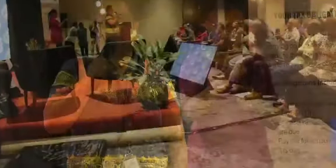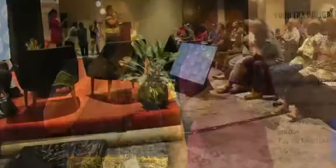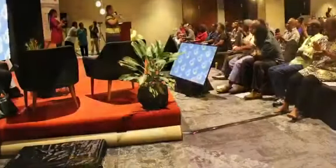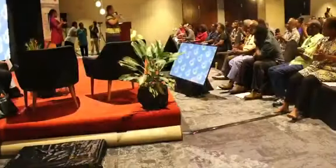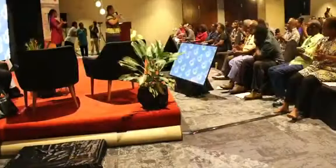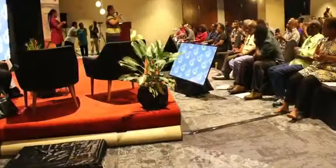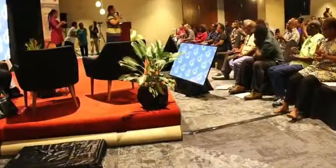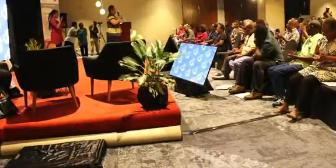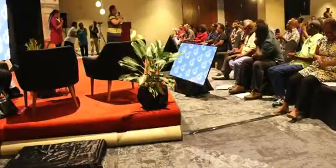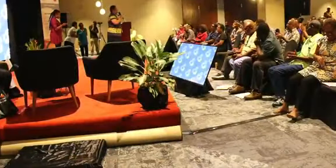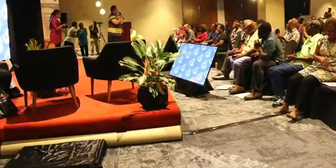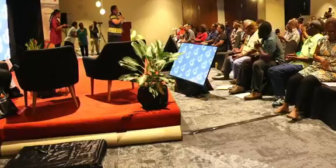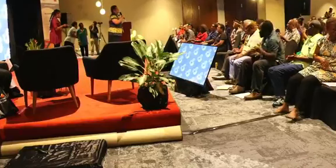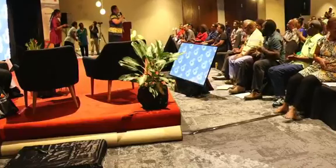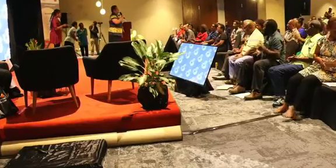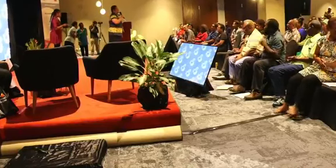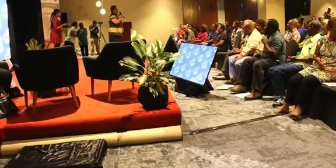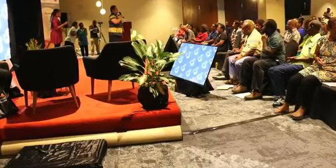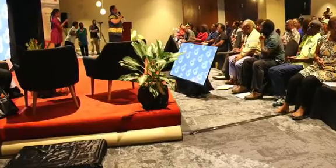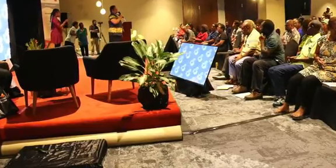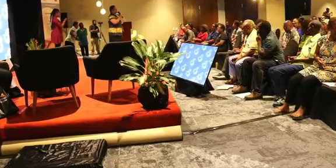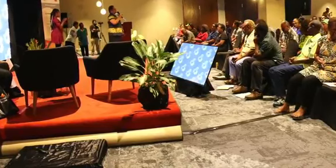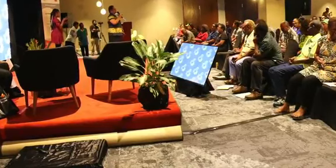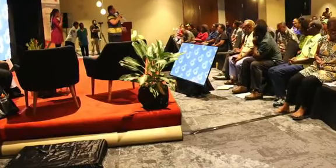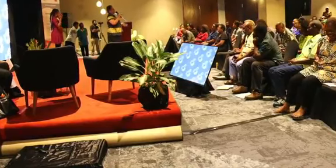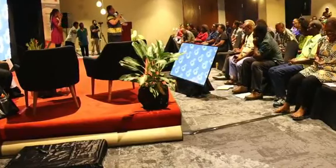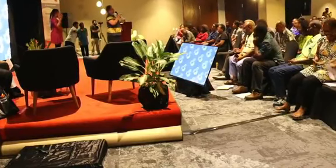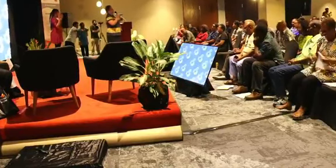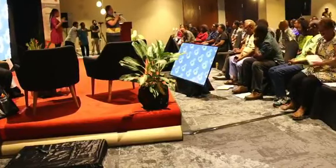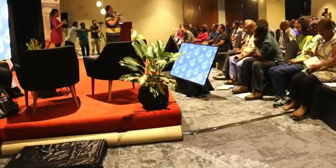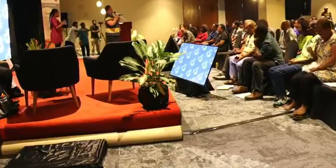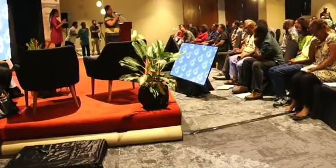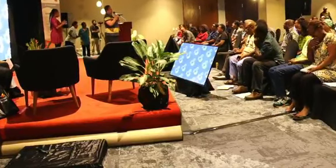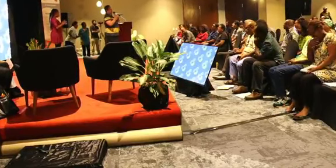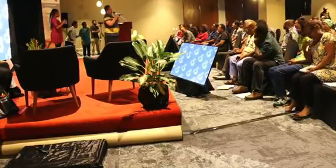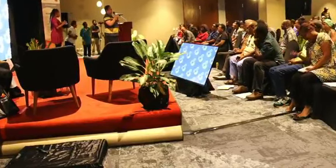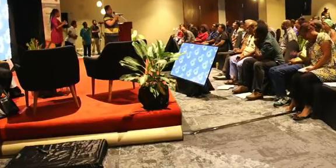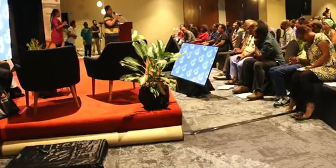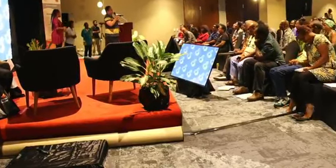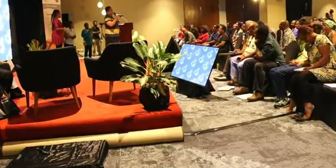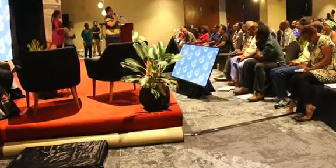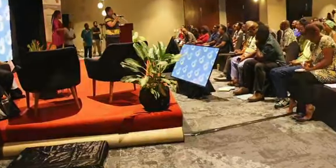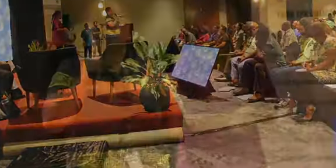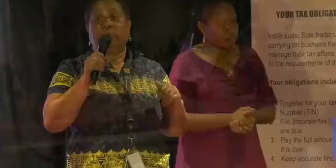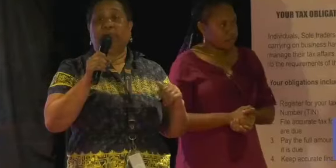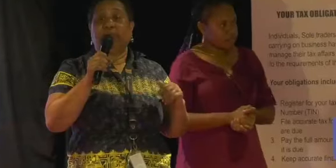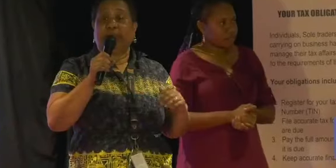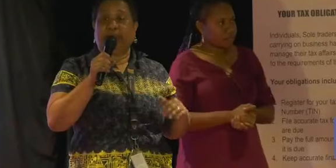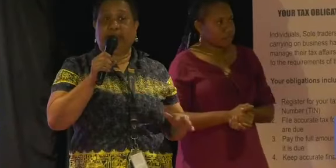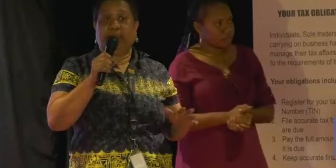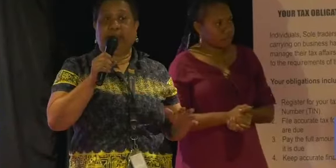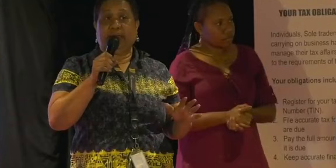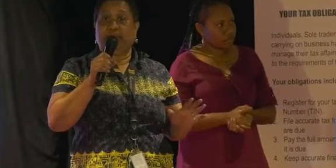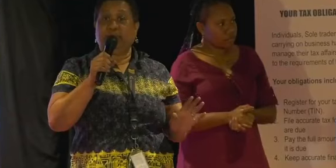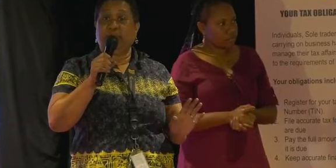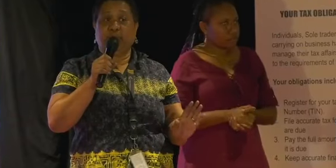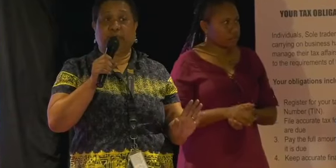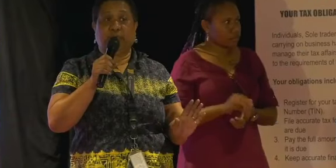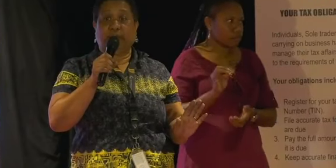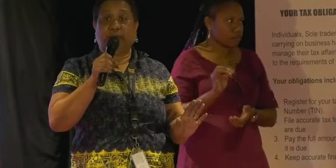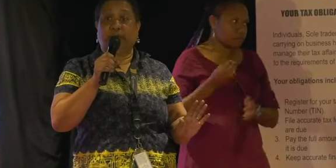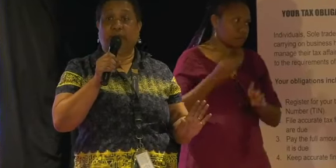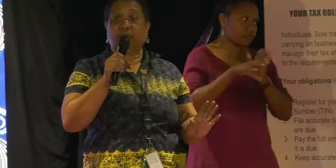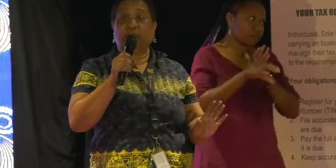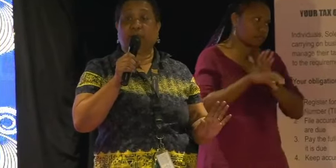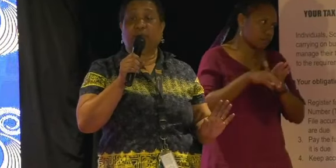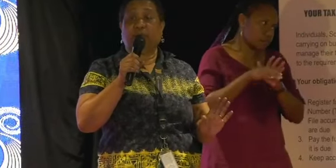it. Okay. We also have in our system which we can put